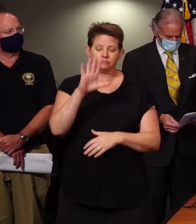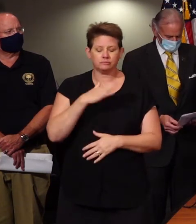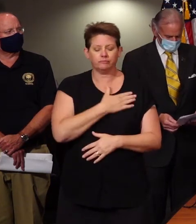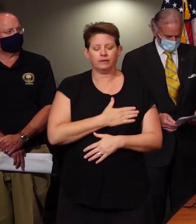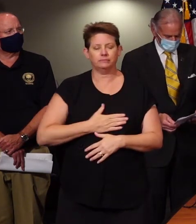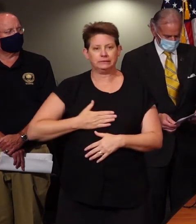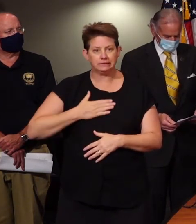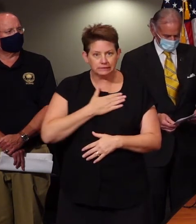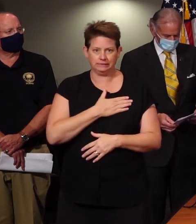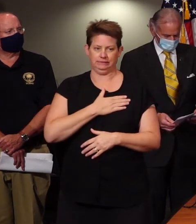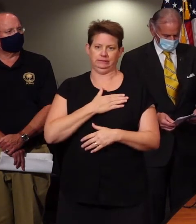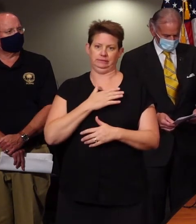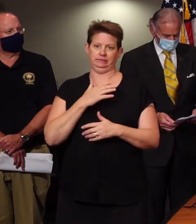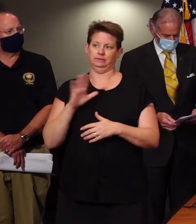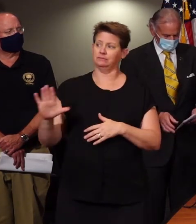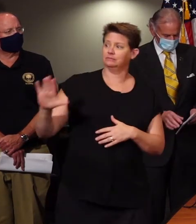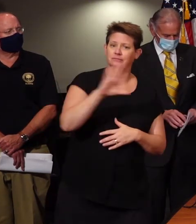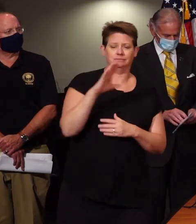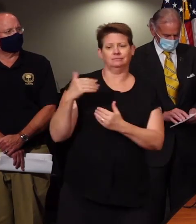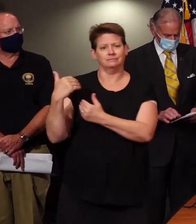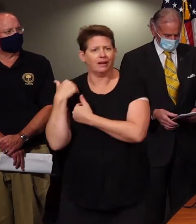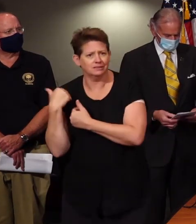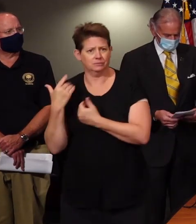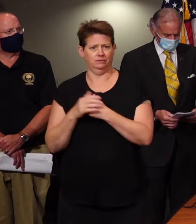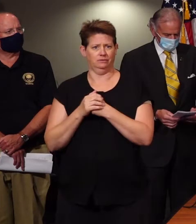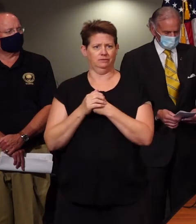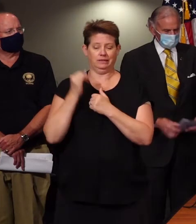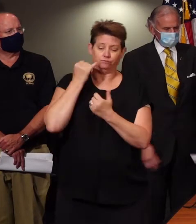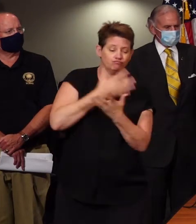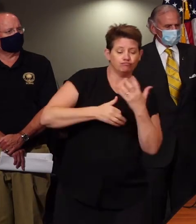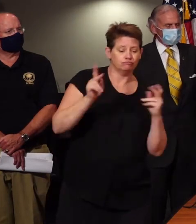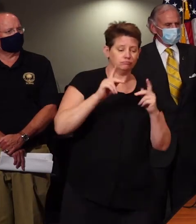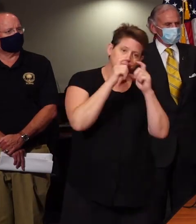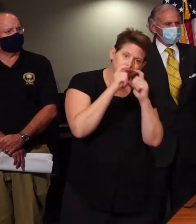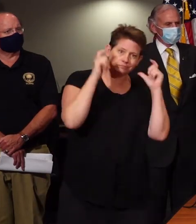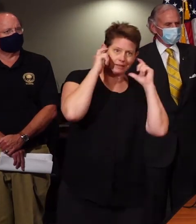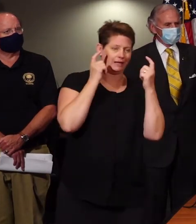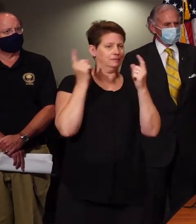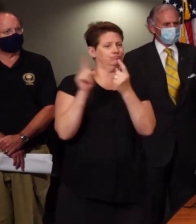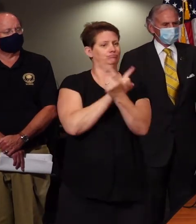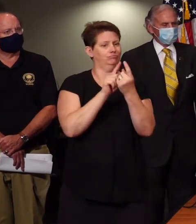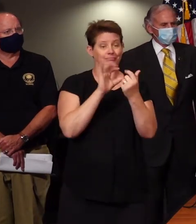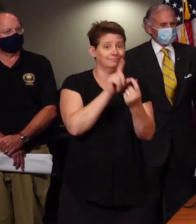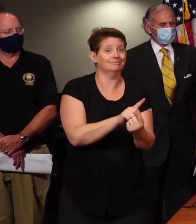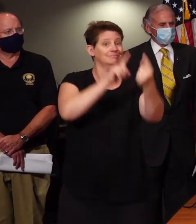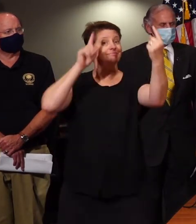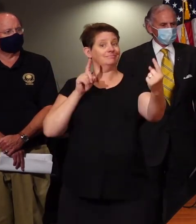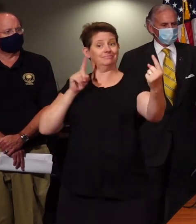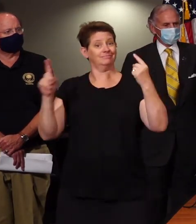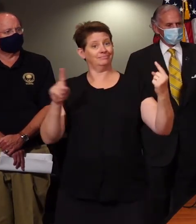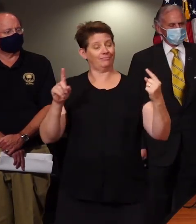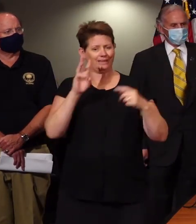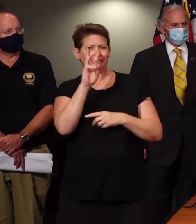everyone, take responsibility. Wear a mask around others. Physically distance yourself from others by